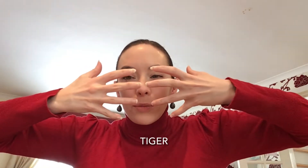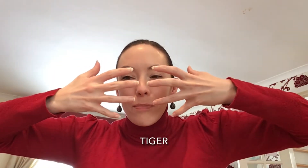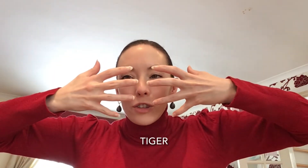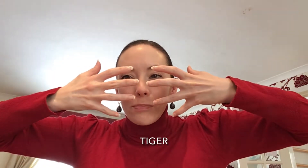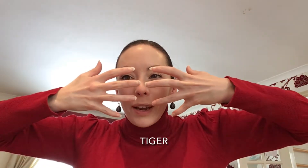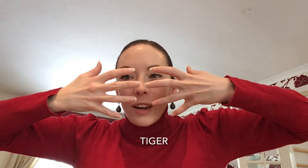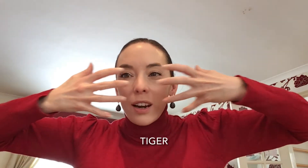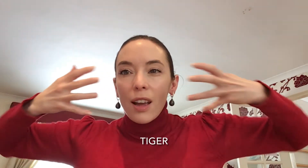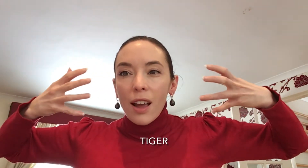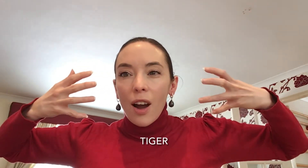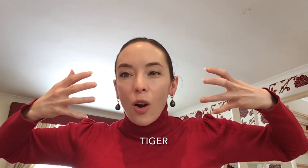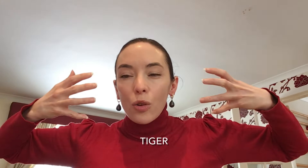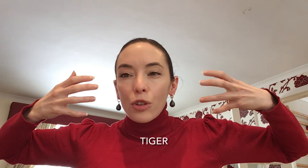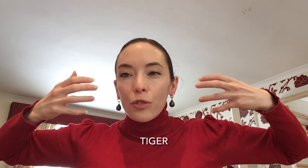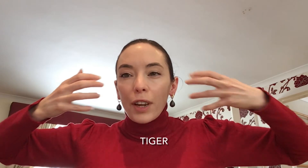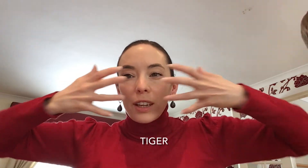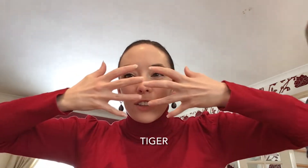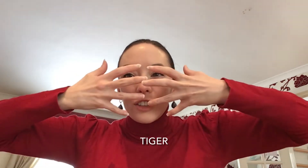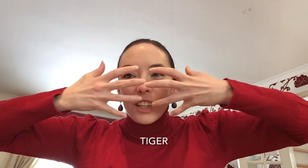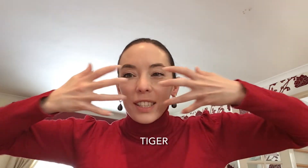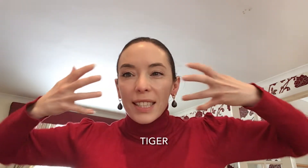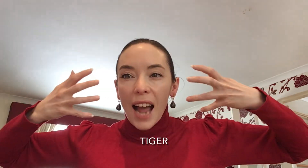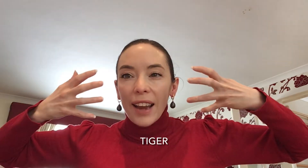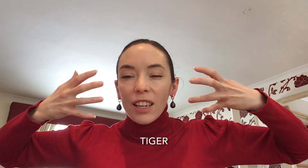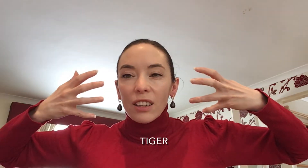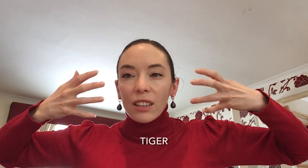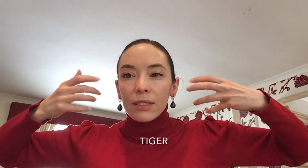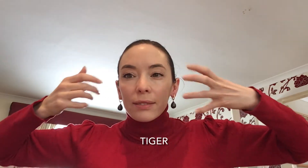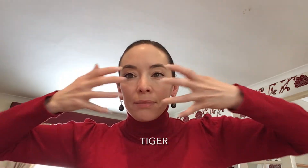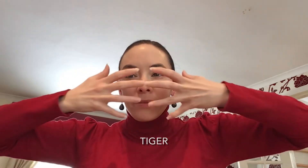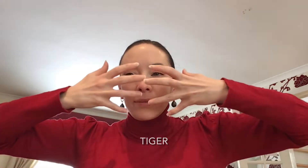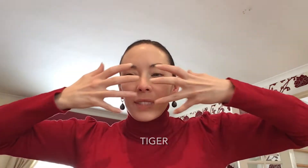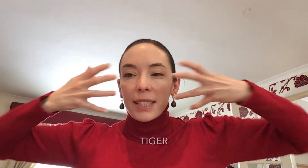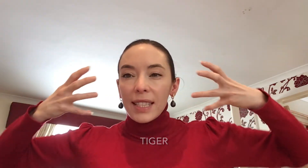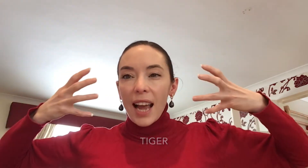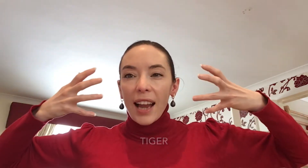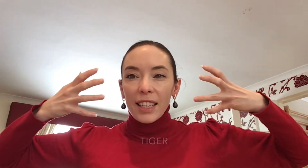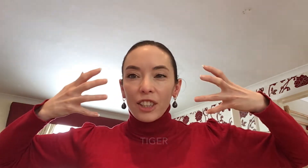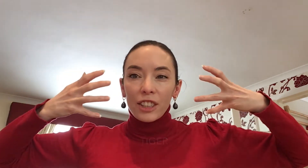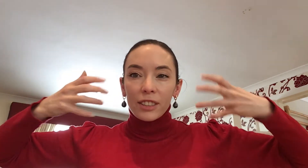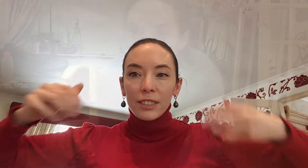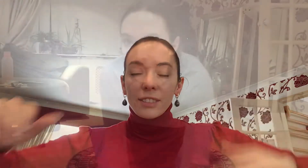much bigger. All your fingers, tiger. Tiger.